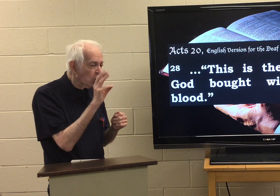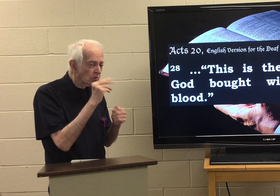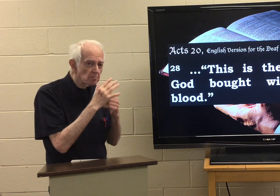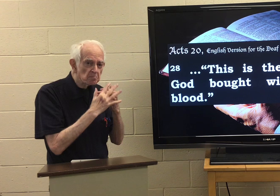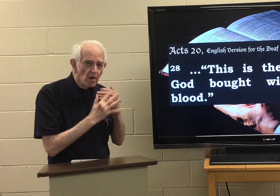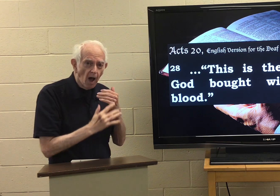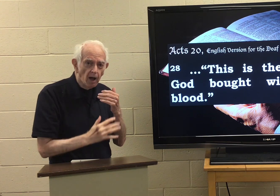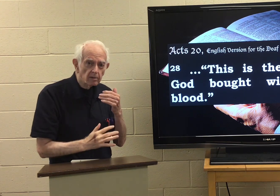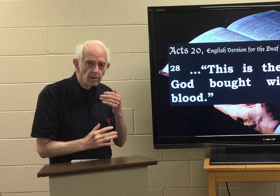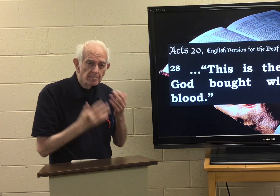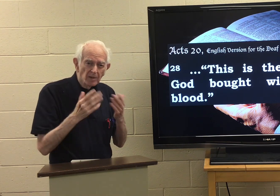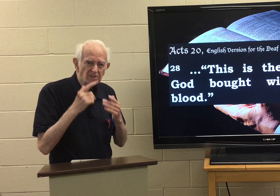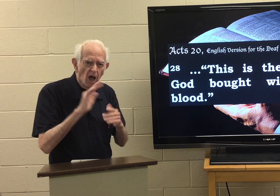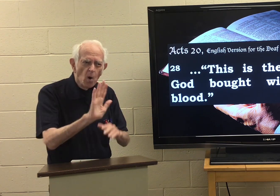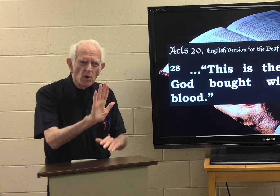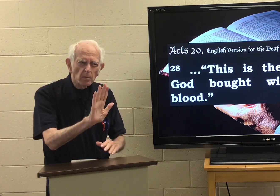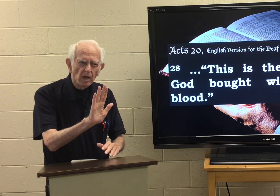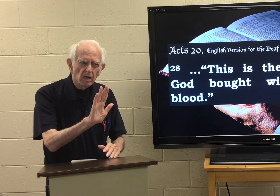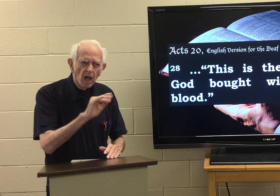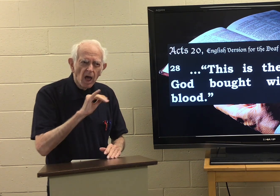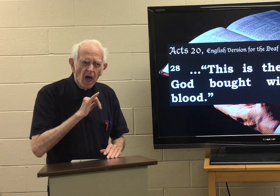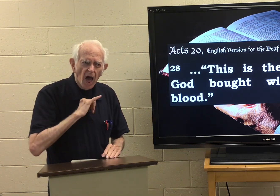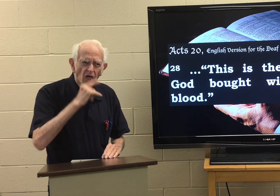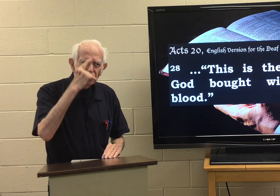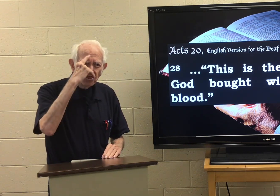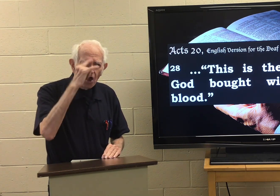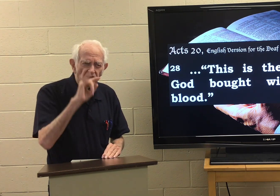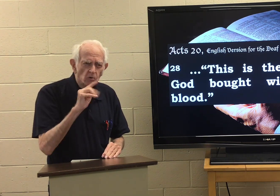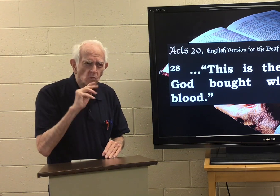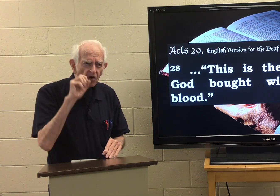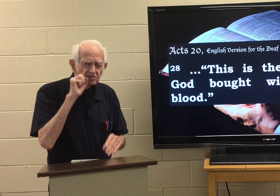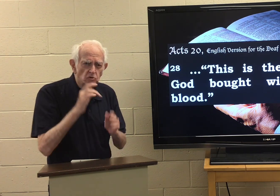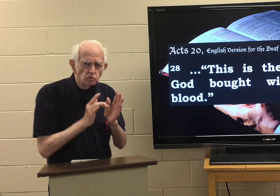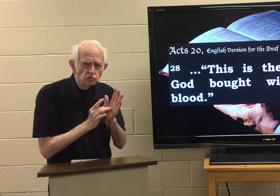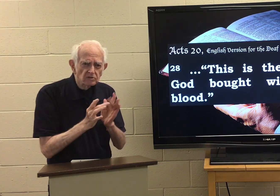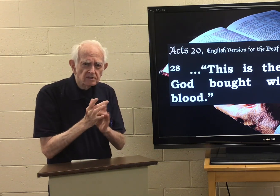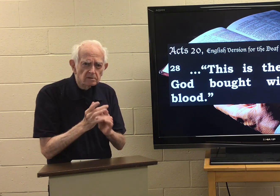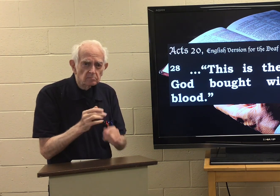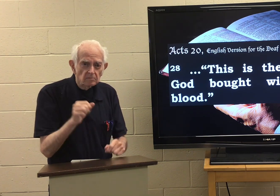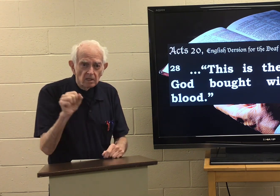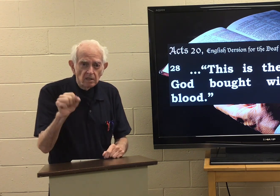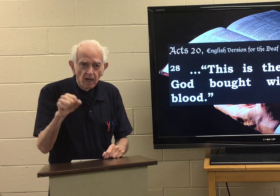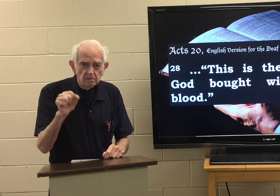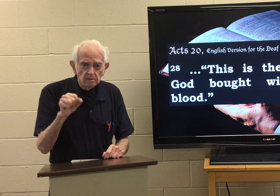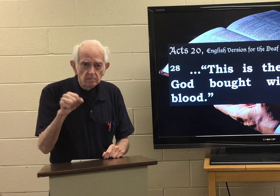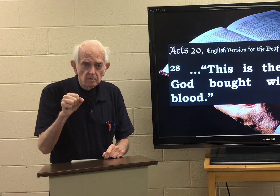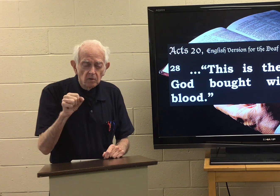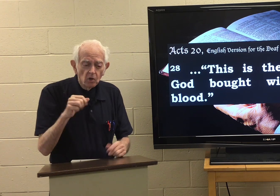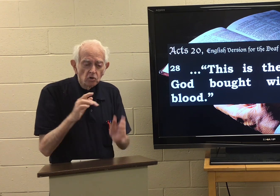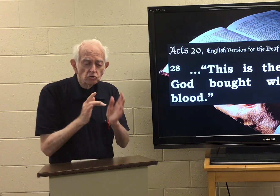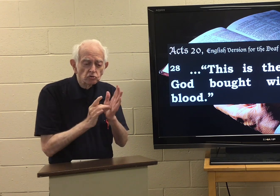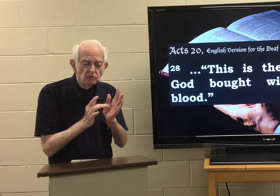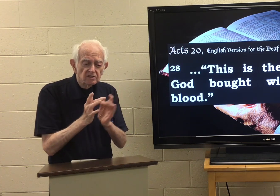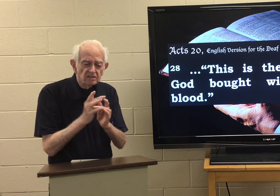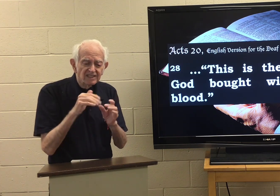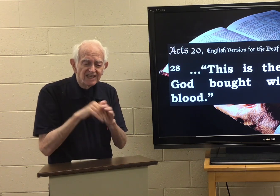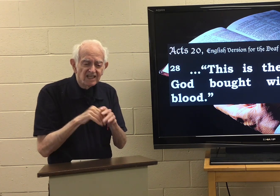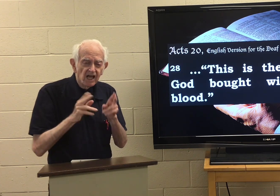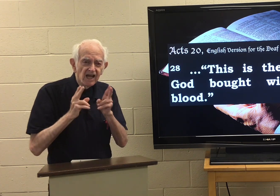own blood. Maybe you're saying, wait a minute, I thought it was Jesus. Yes, Jesus